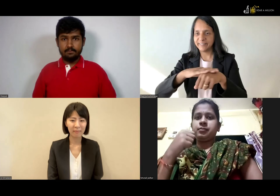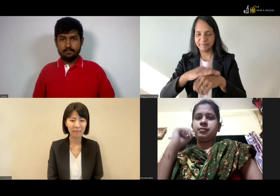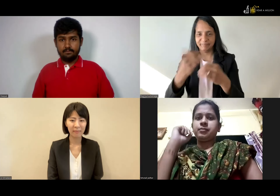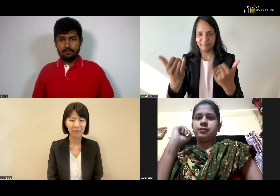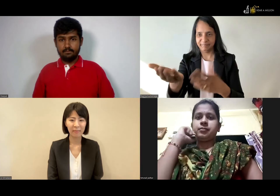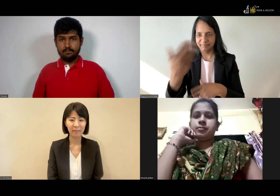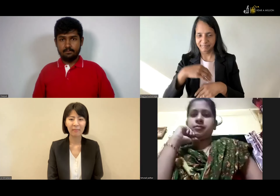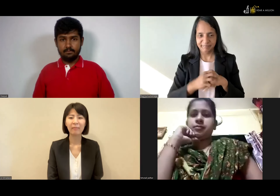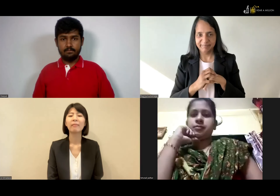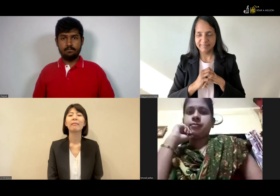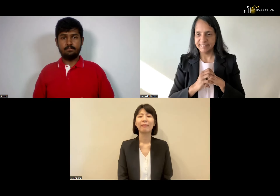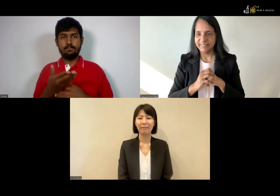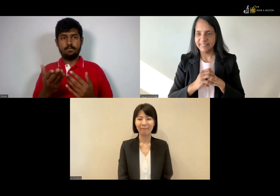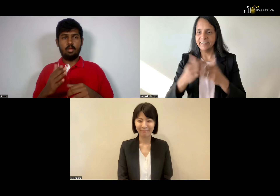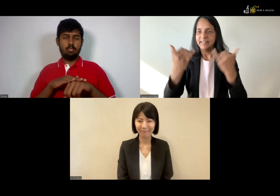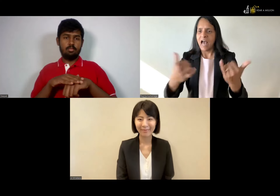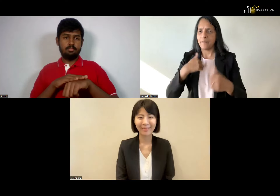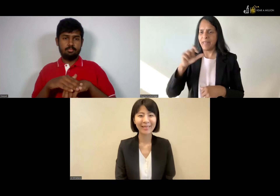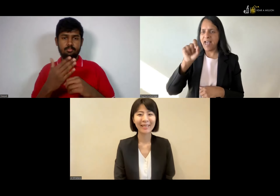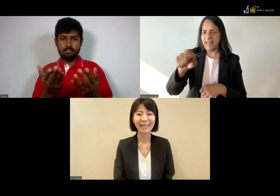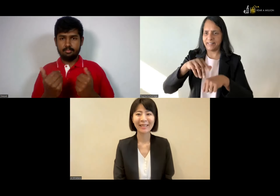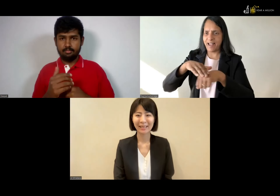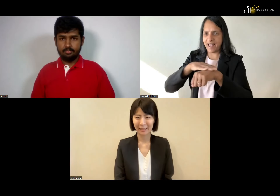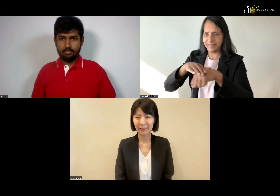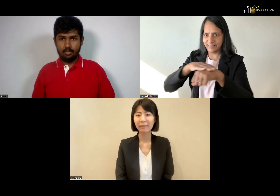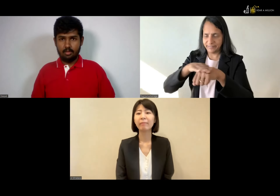Yeah. For mental health, we will be focusing on next week.